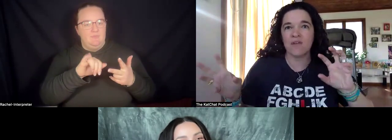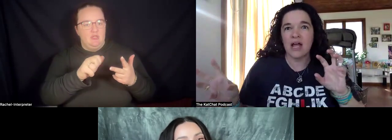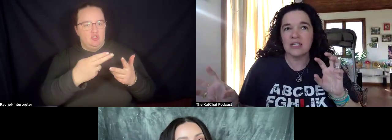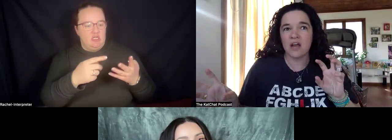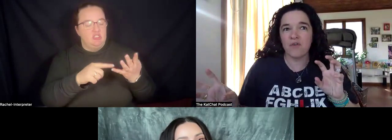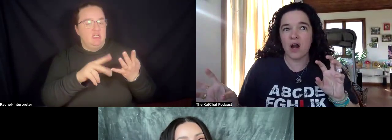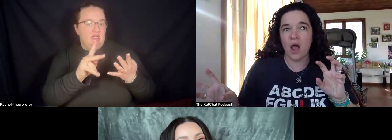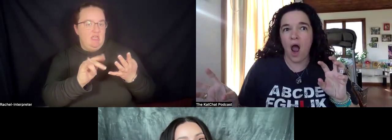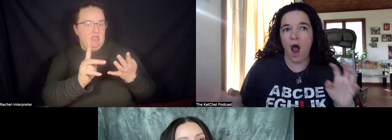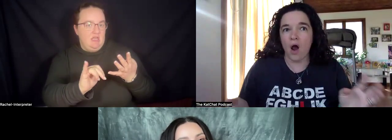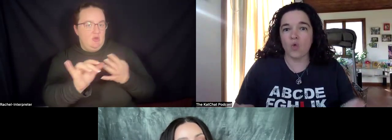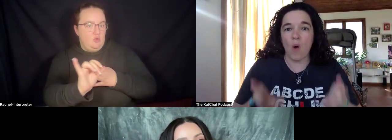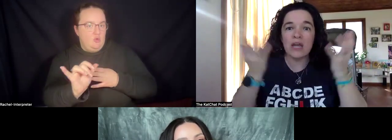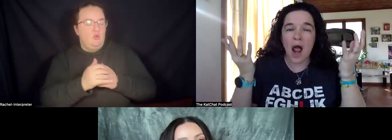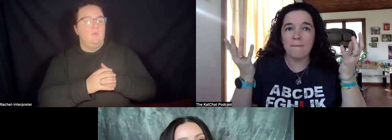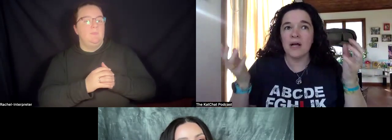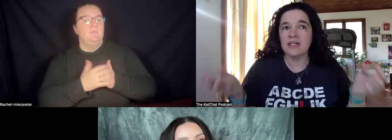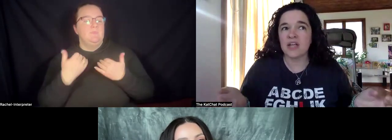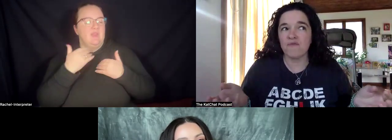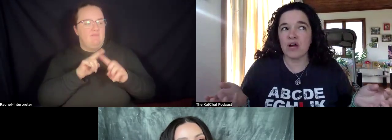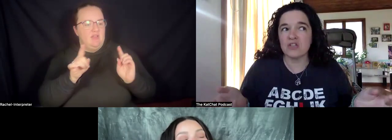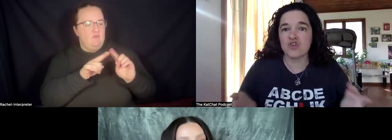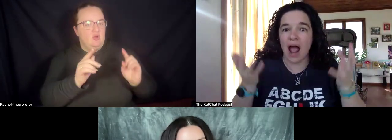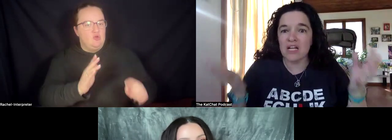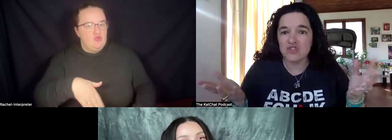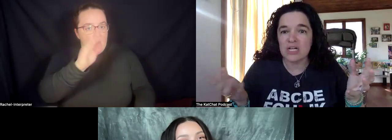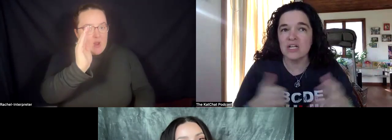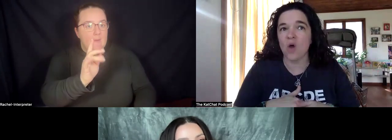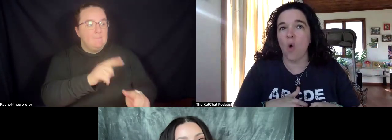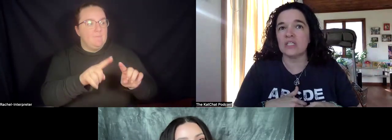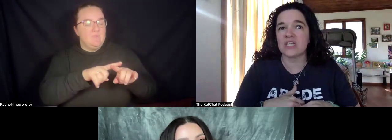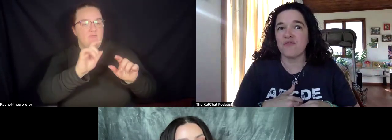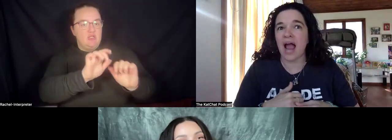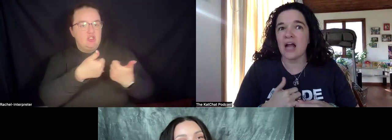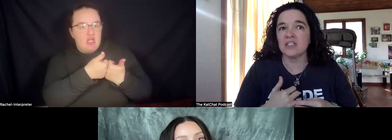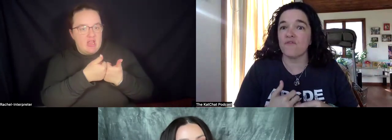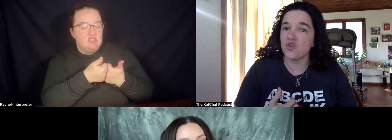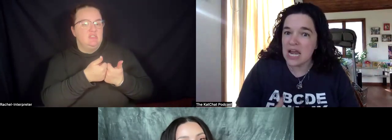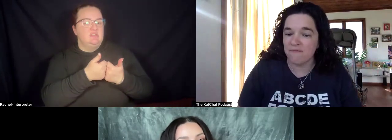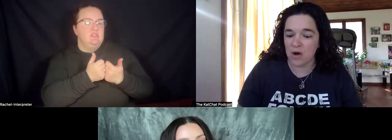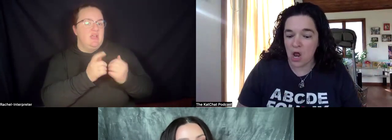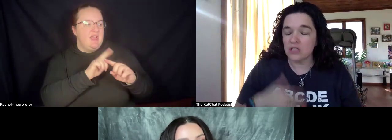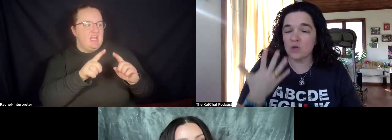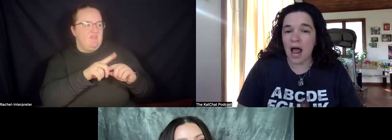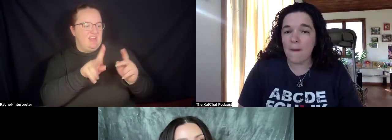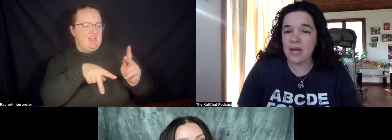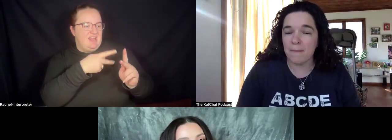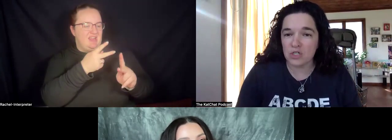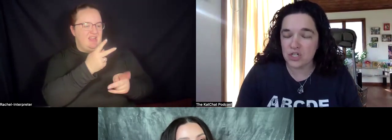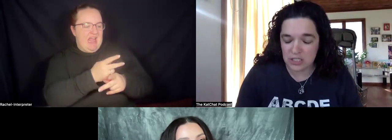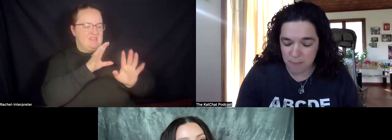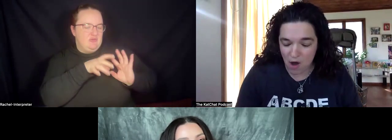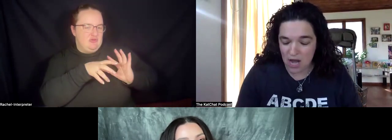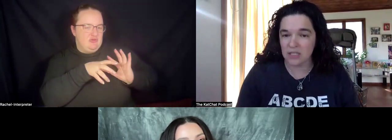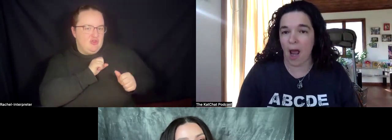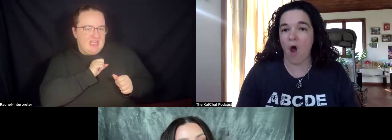they have different growing up, different challenges or different kinds of grief. So tell me